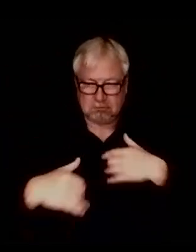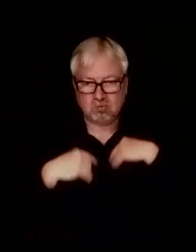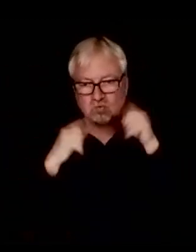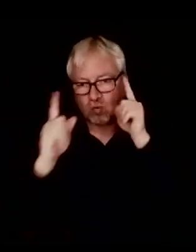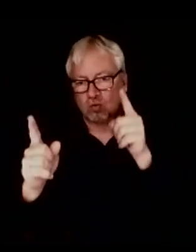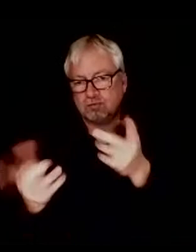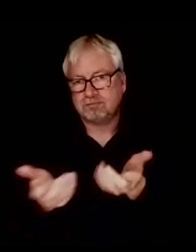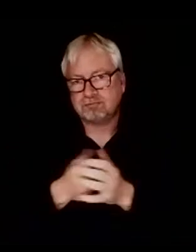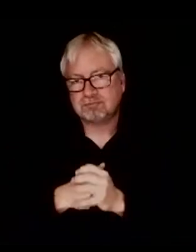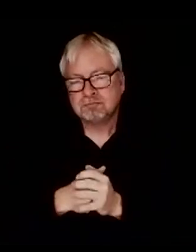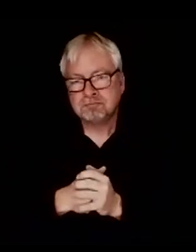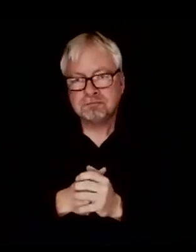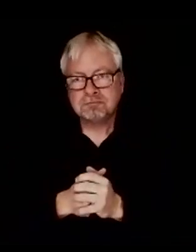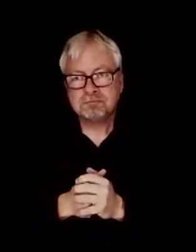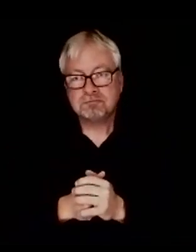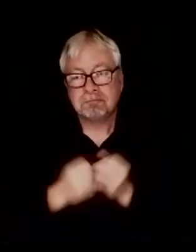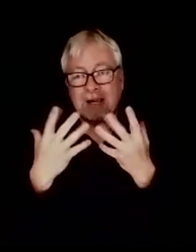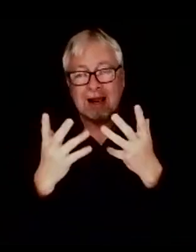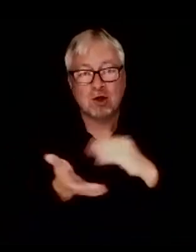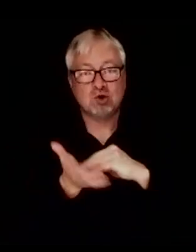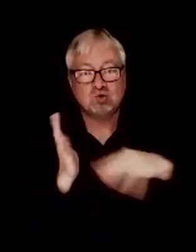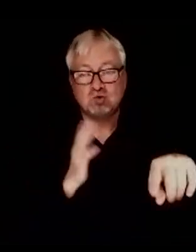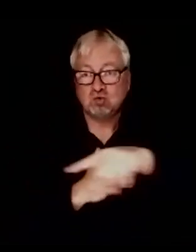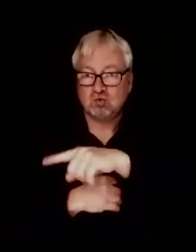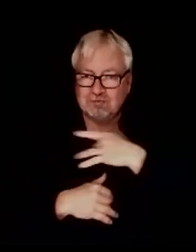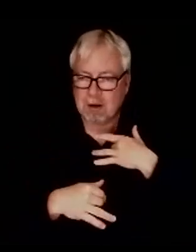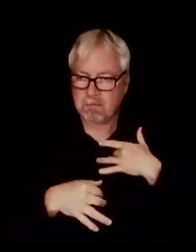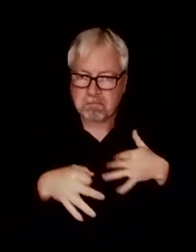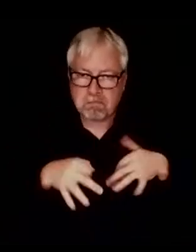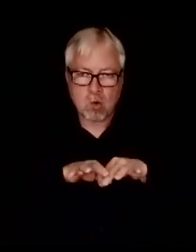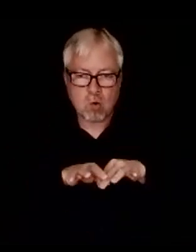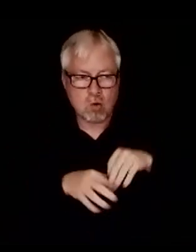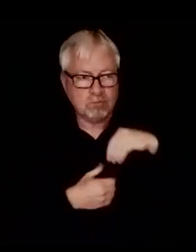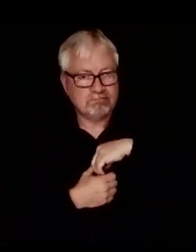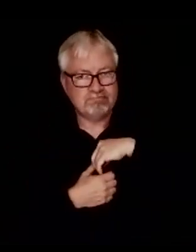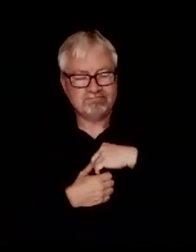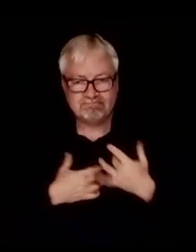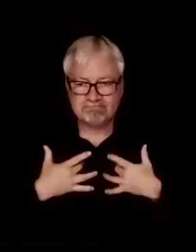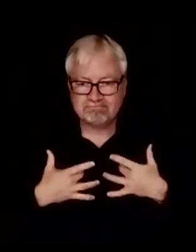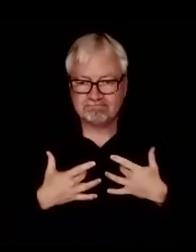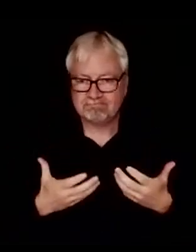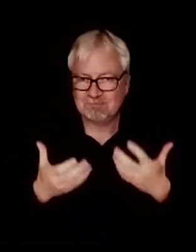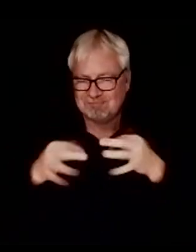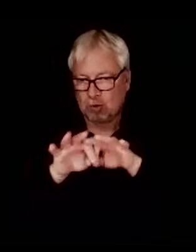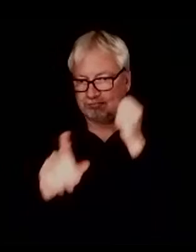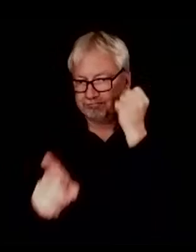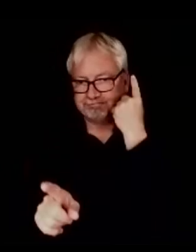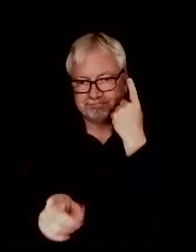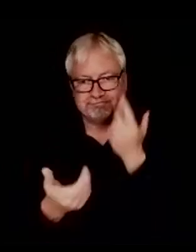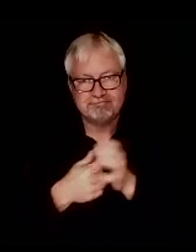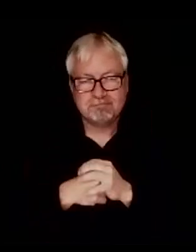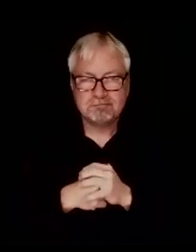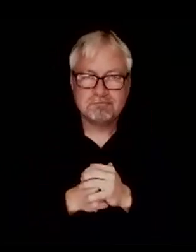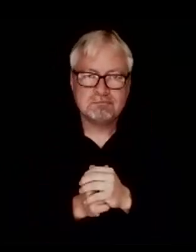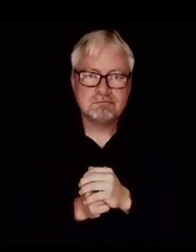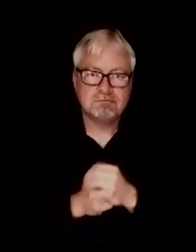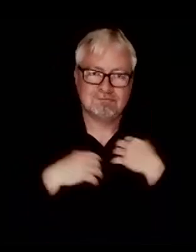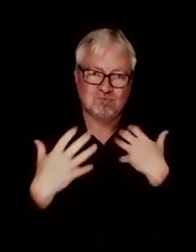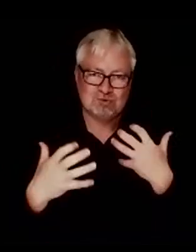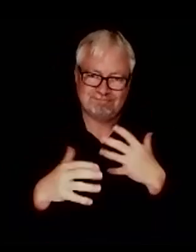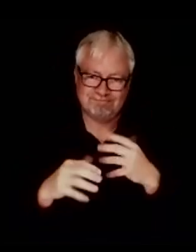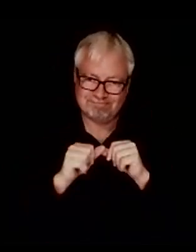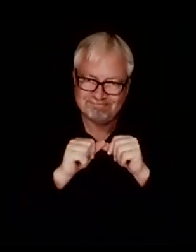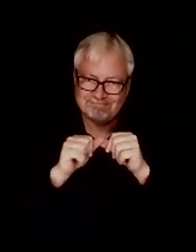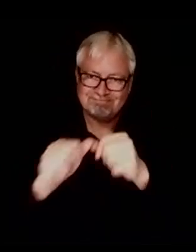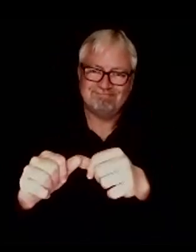for many students. So it's precisely so that we can keep going on in-person learning